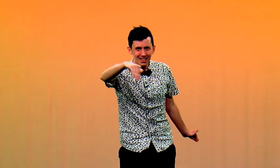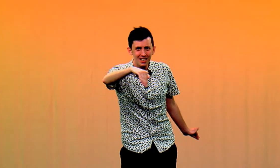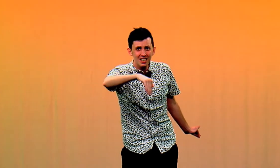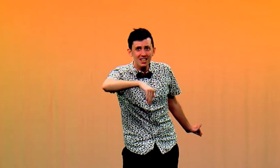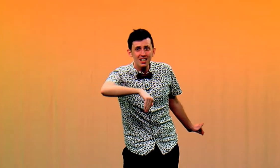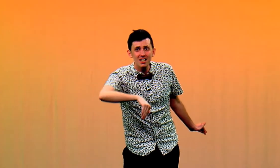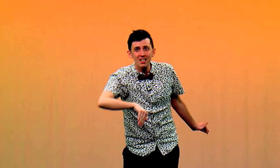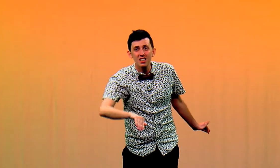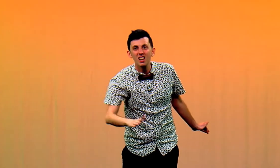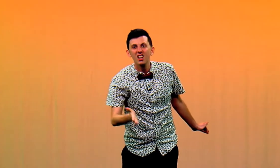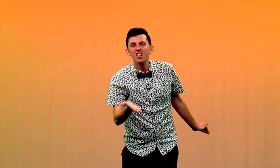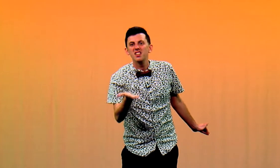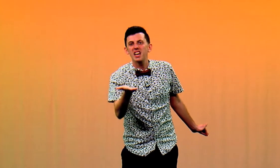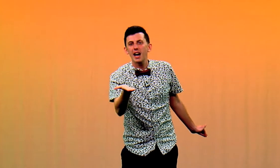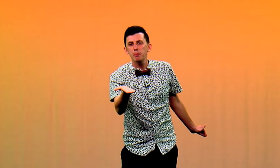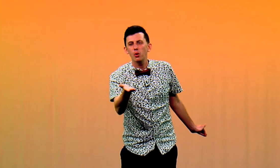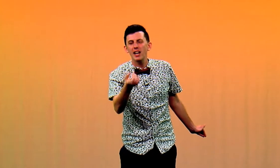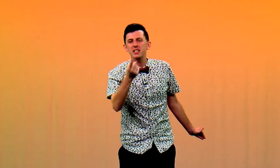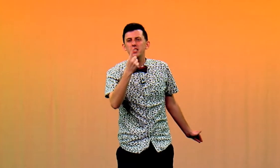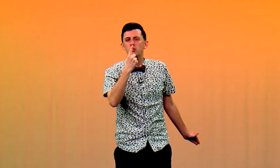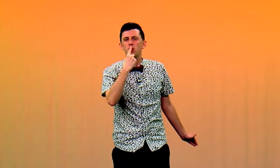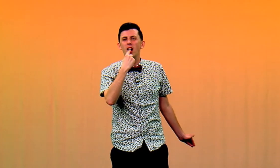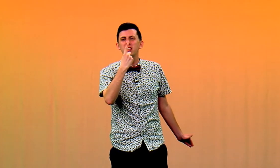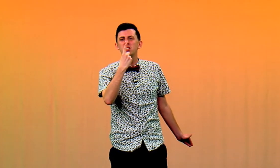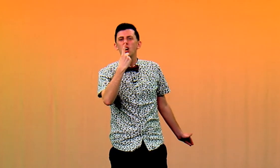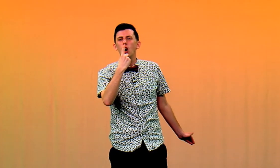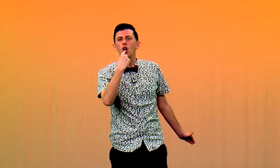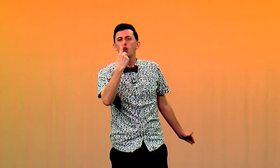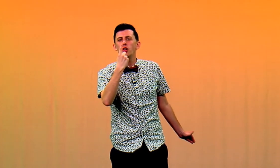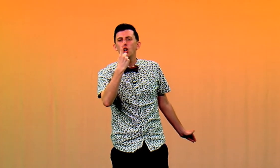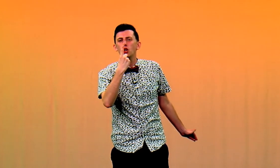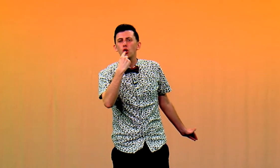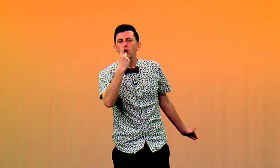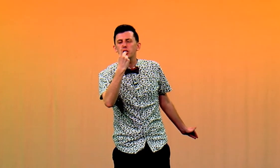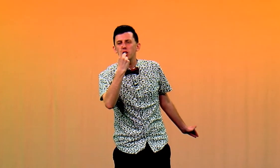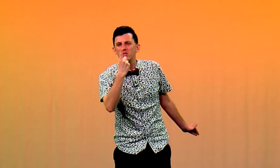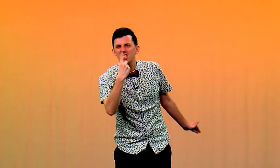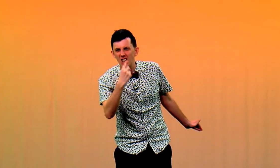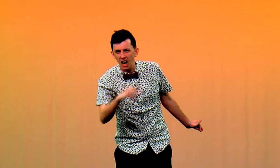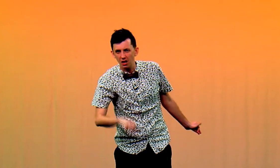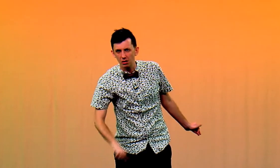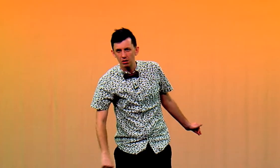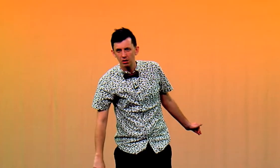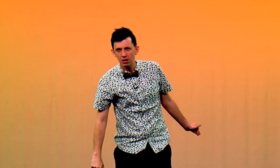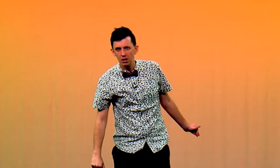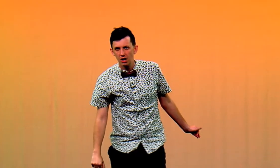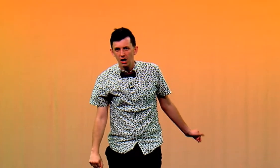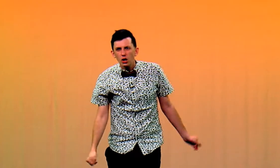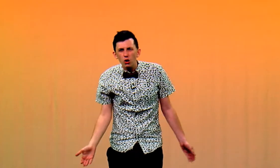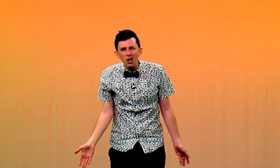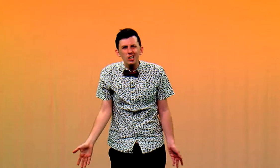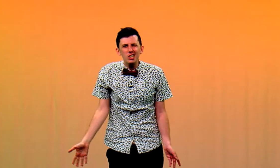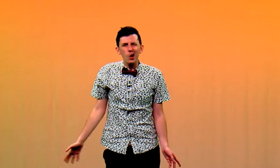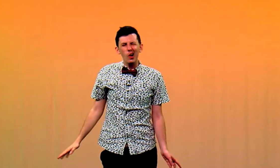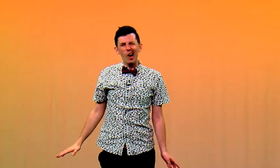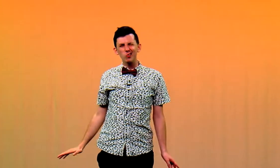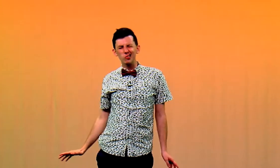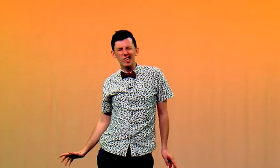Whee! The apple landed right on Crocodile's tongue. Crocodile crunched